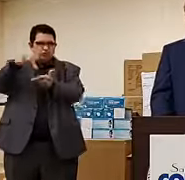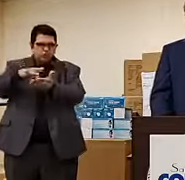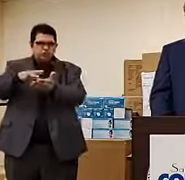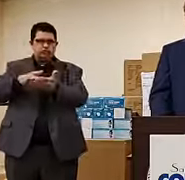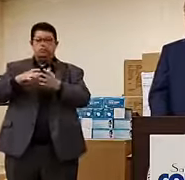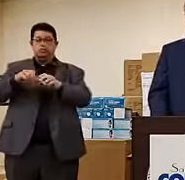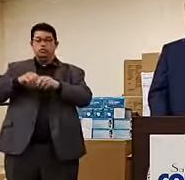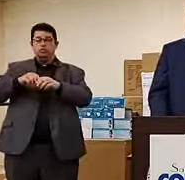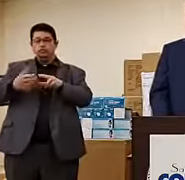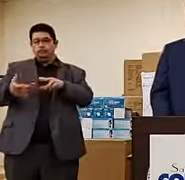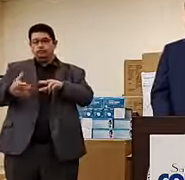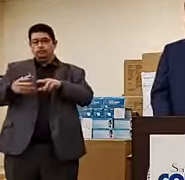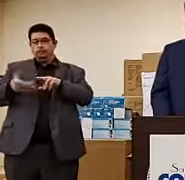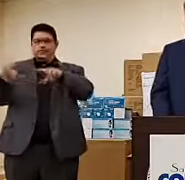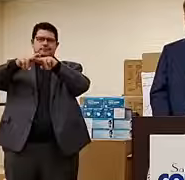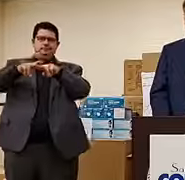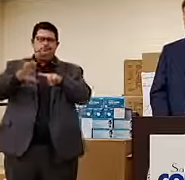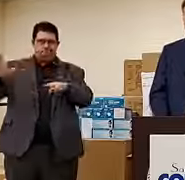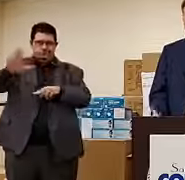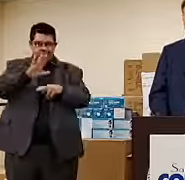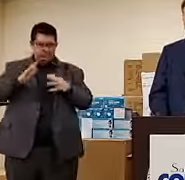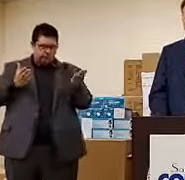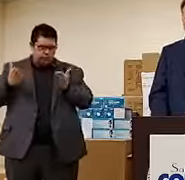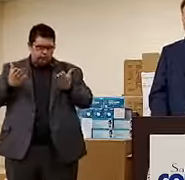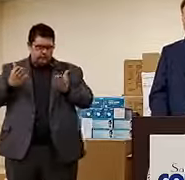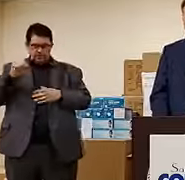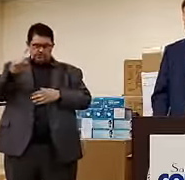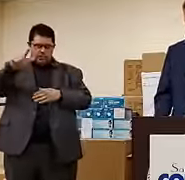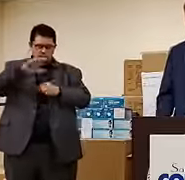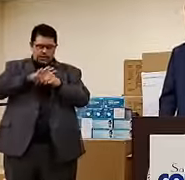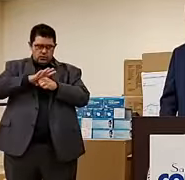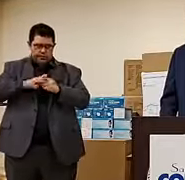their existing testing services in St. Louis County.